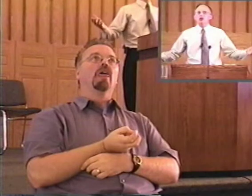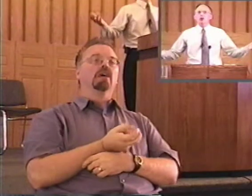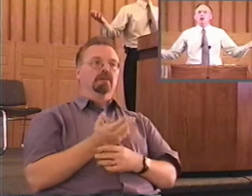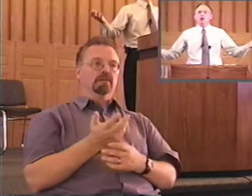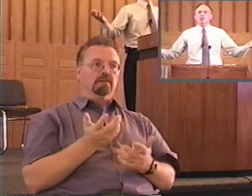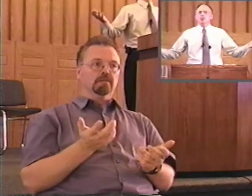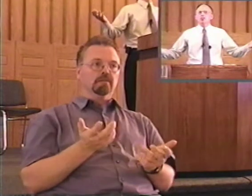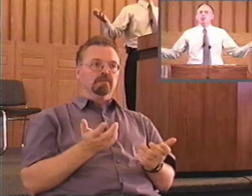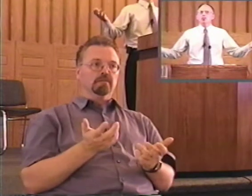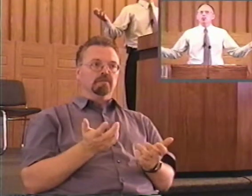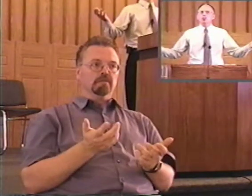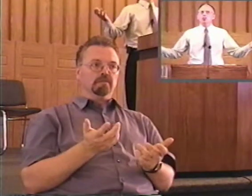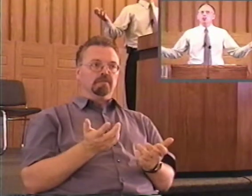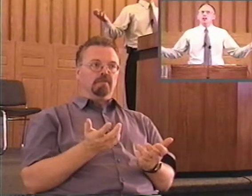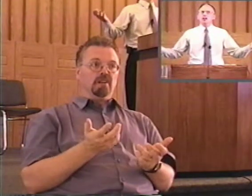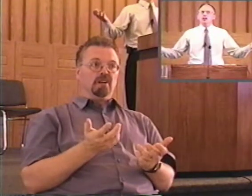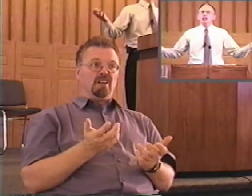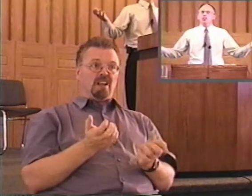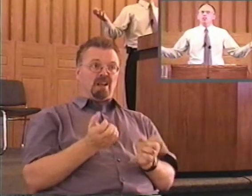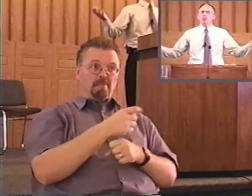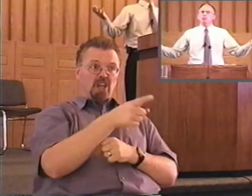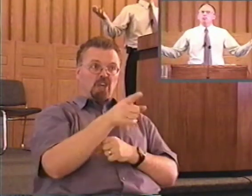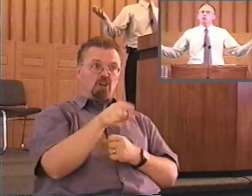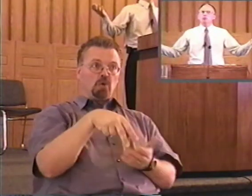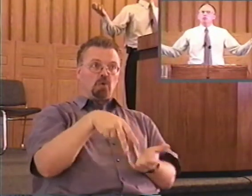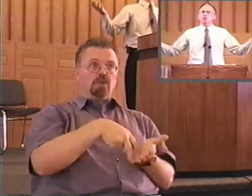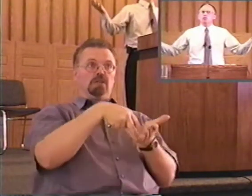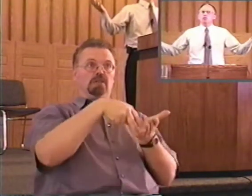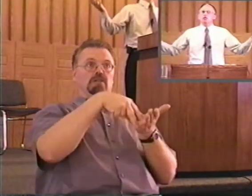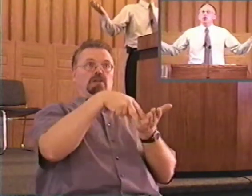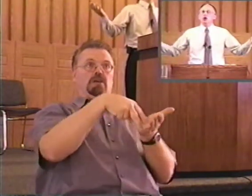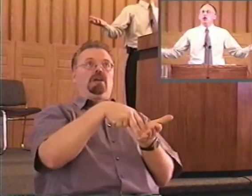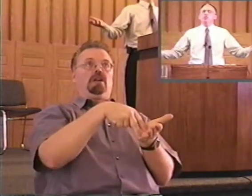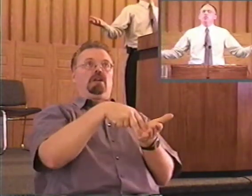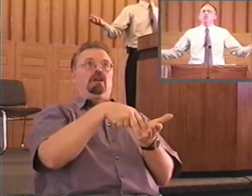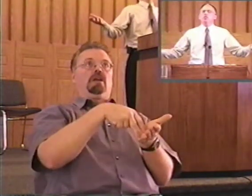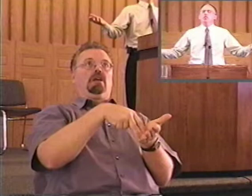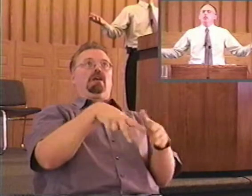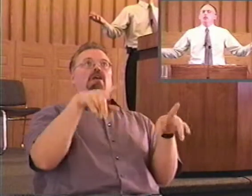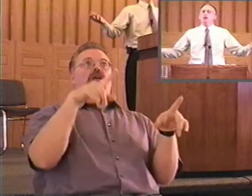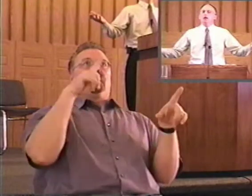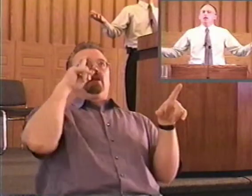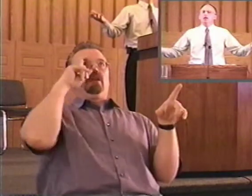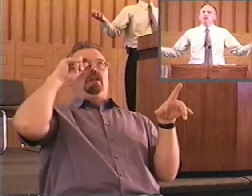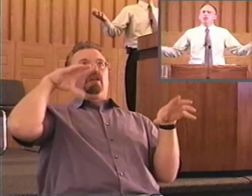Does God cause you to just stand almost stunned?